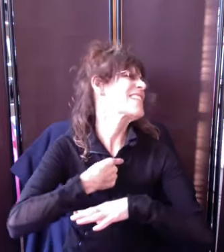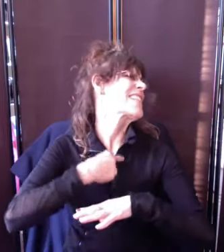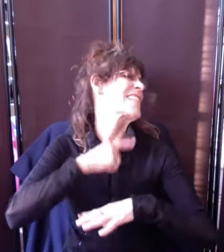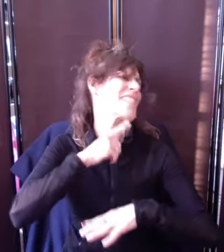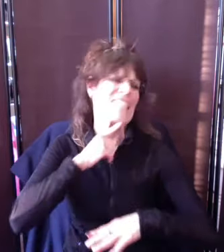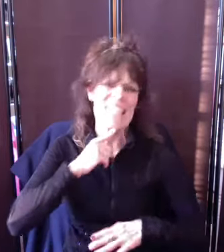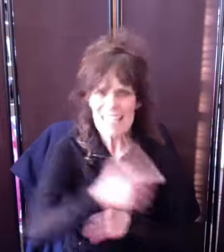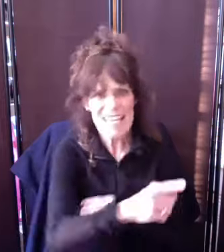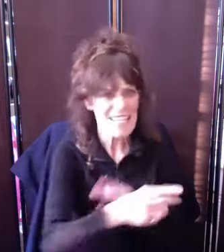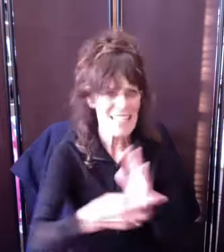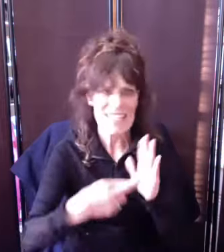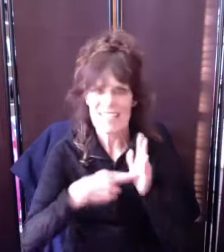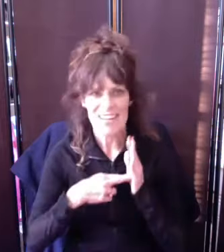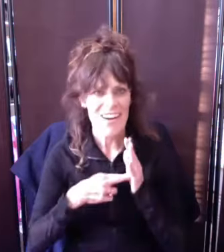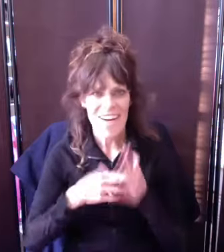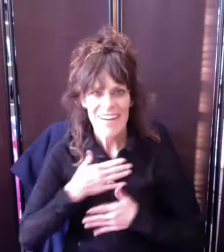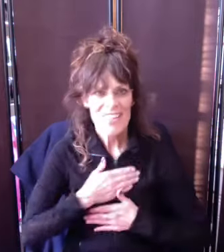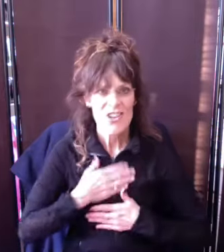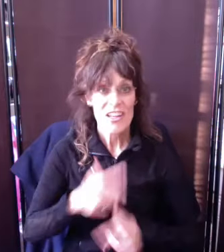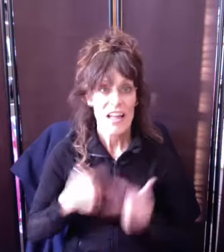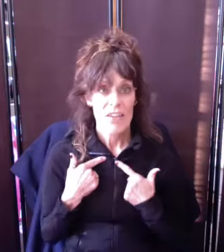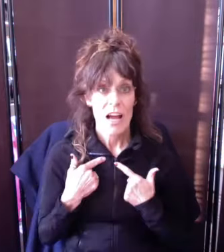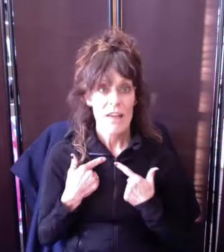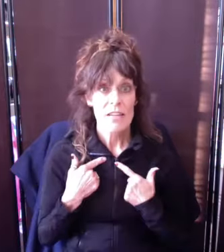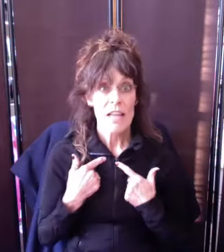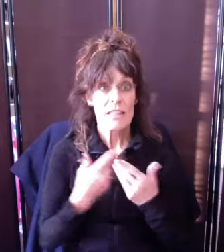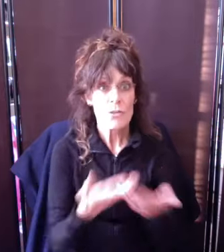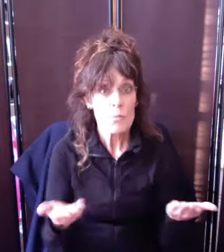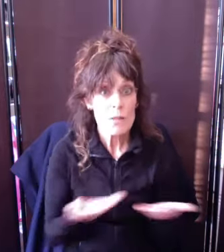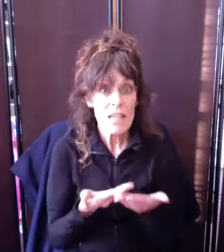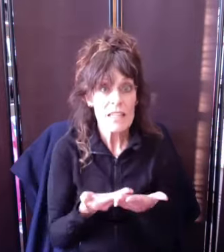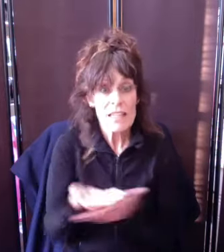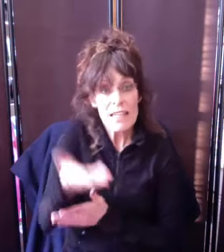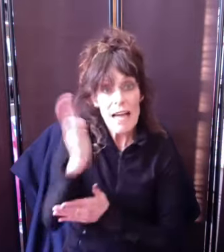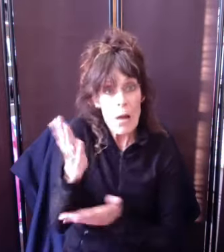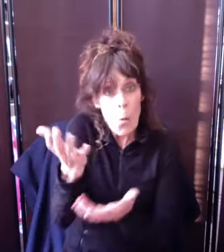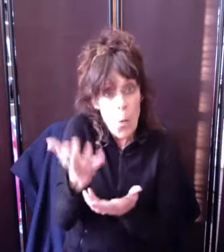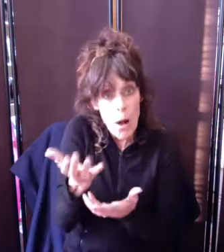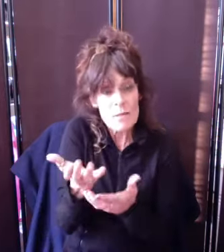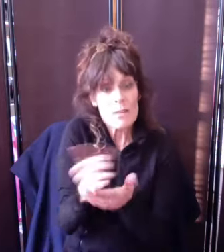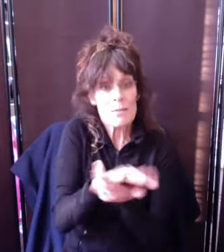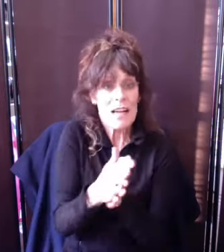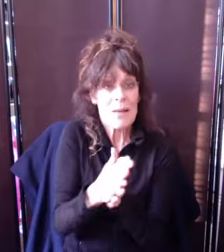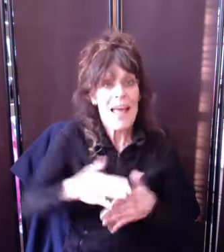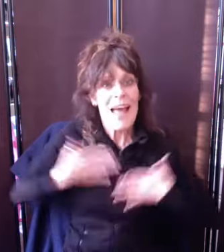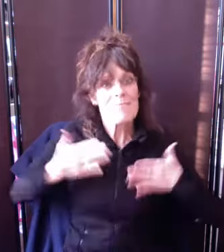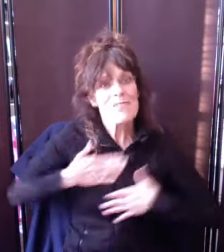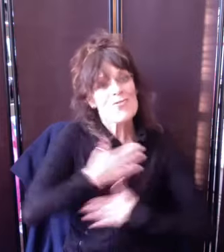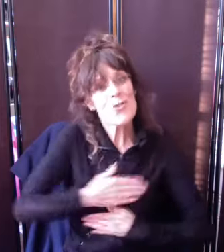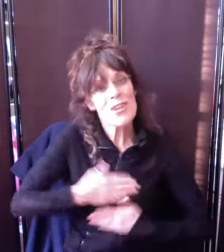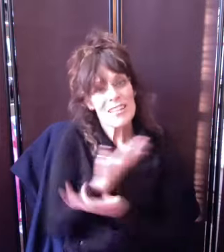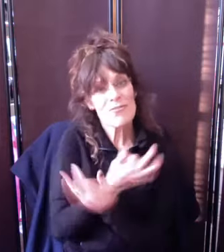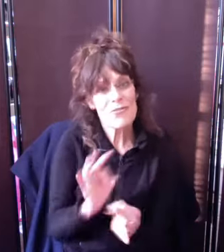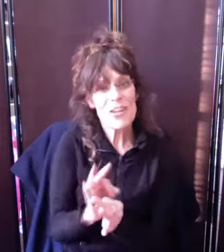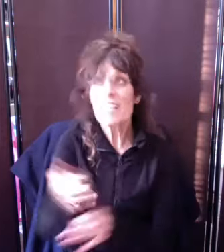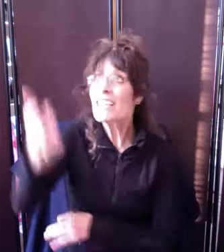get to a place where I'm absolutely sure that God wants me happy, joyous, and free. That's God's ideal for me. And that my job is to dig my